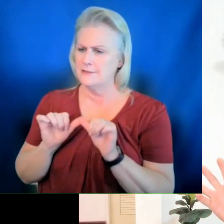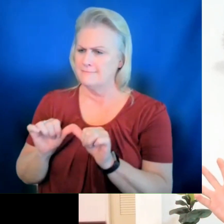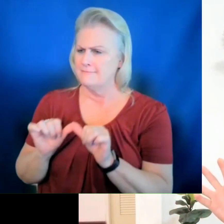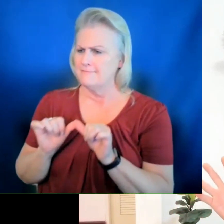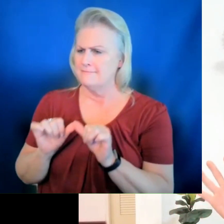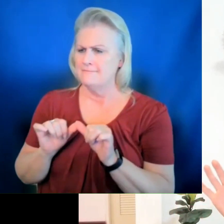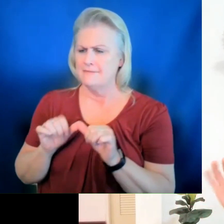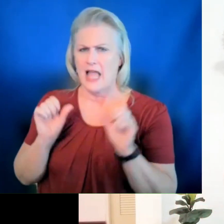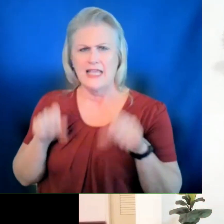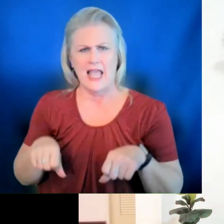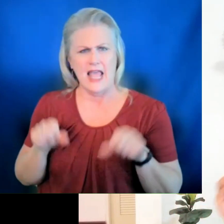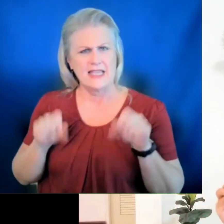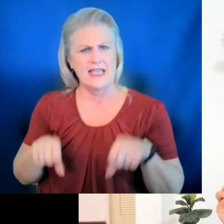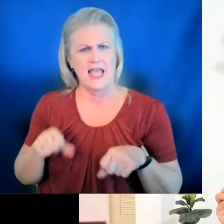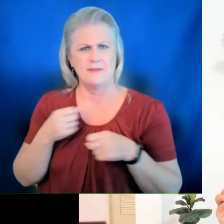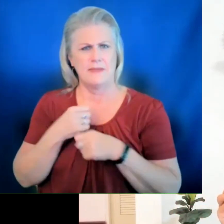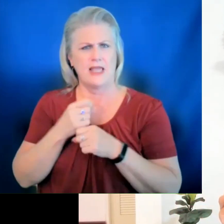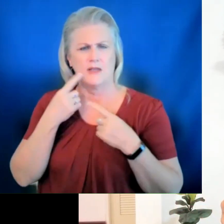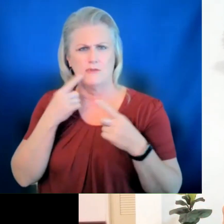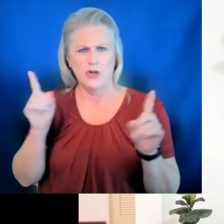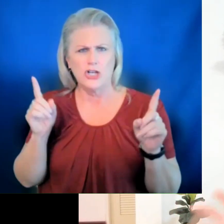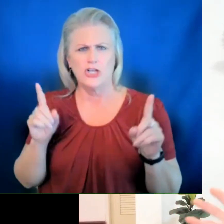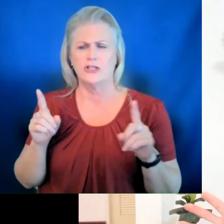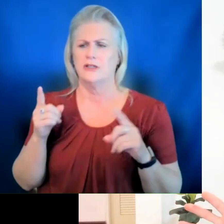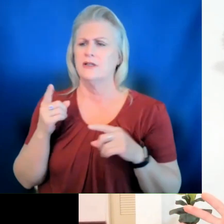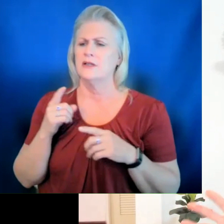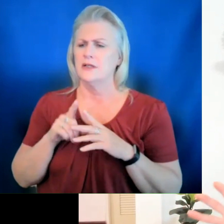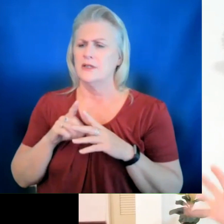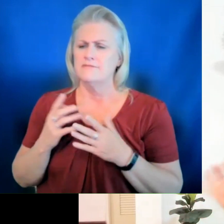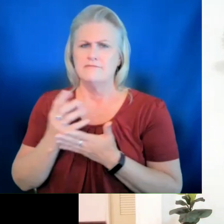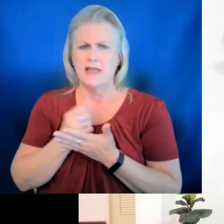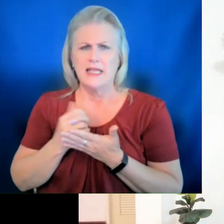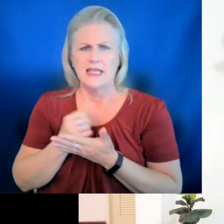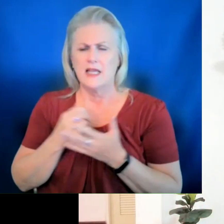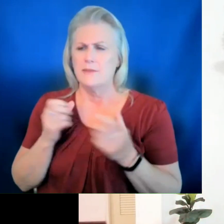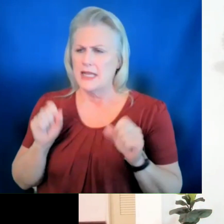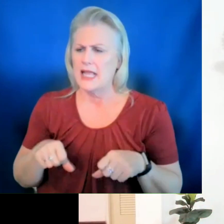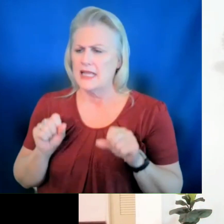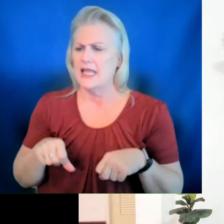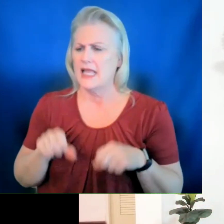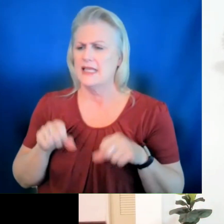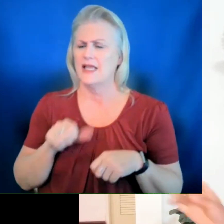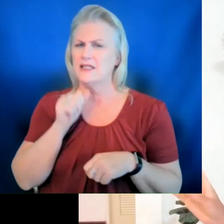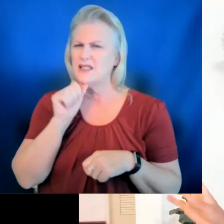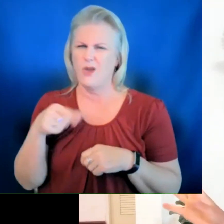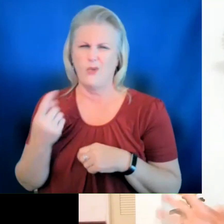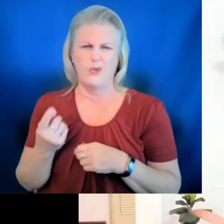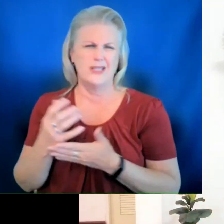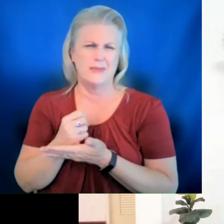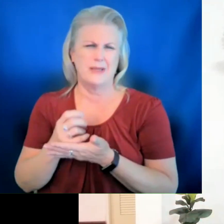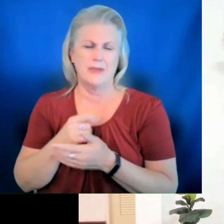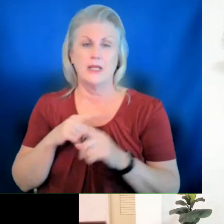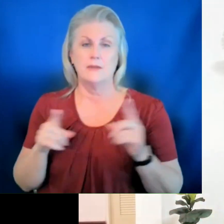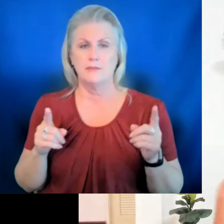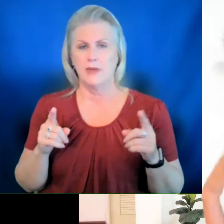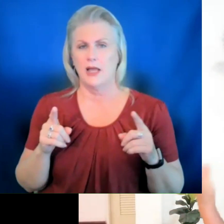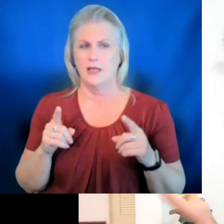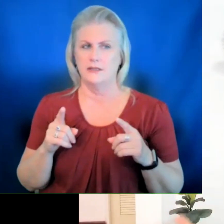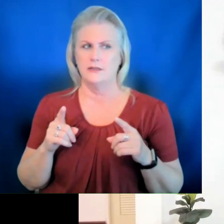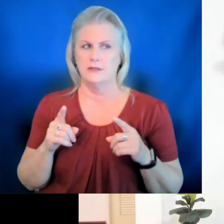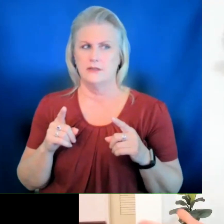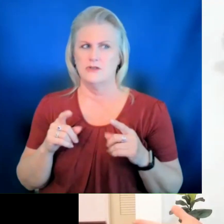be able to make it work, and I'm gonna start making an income in my business. And not just that, but I would be